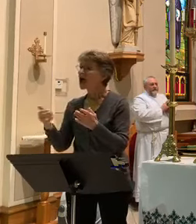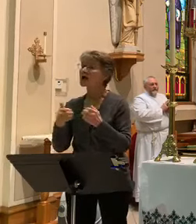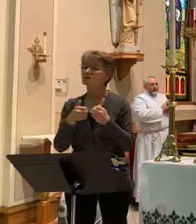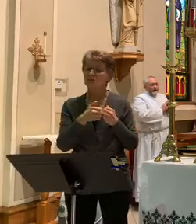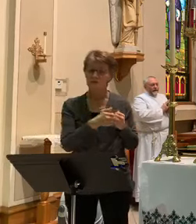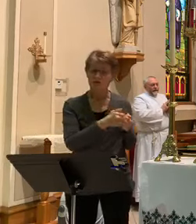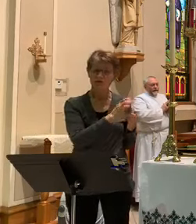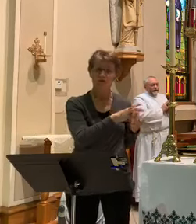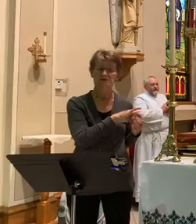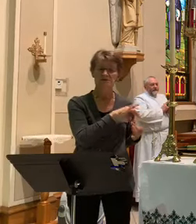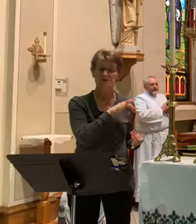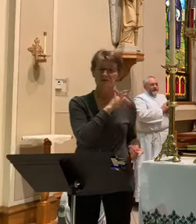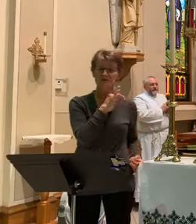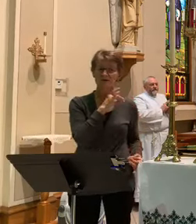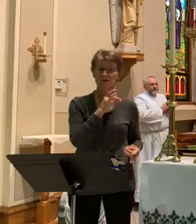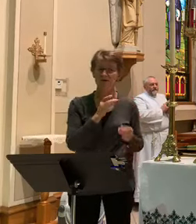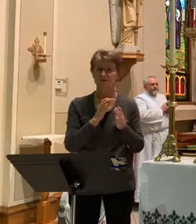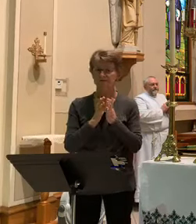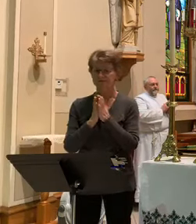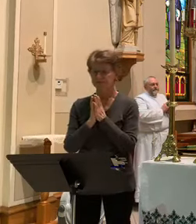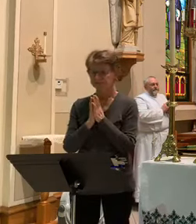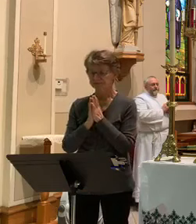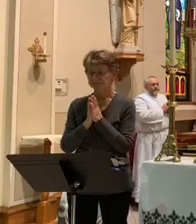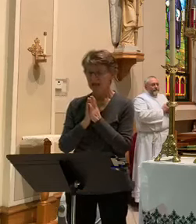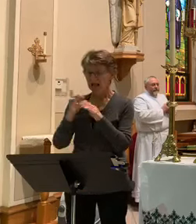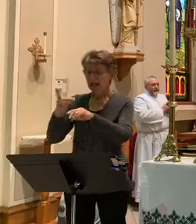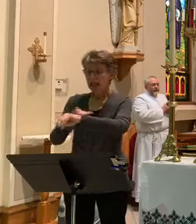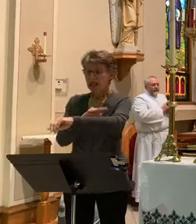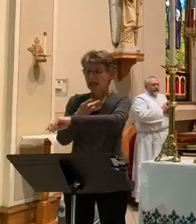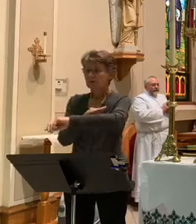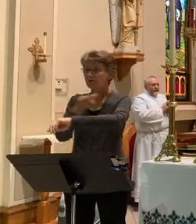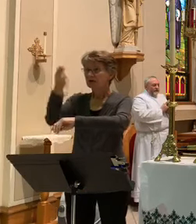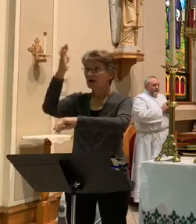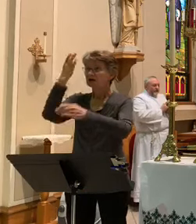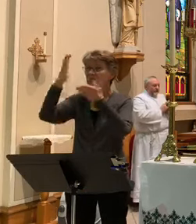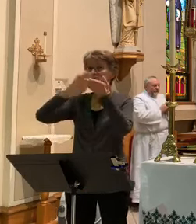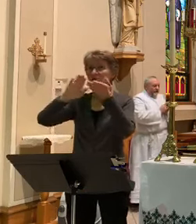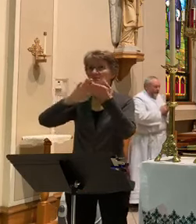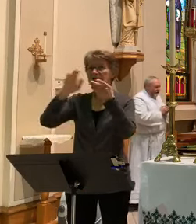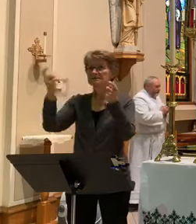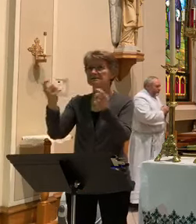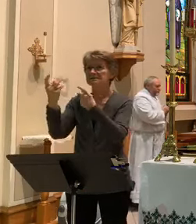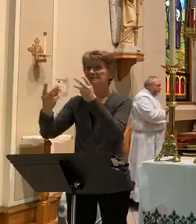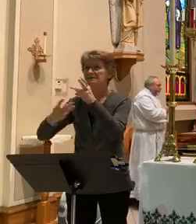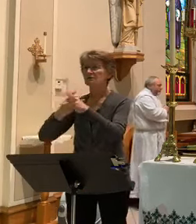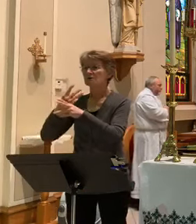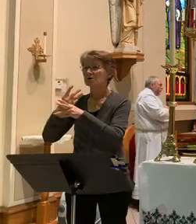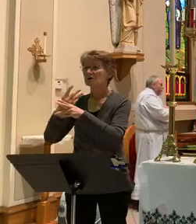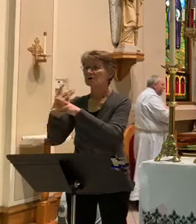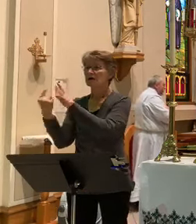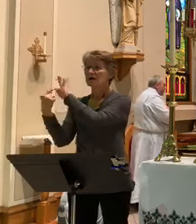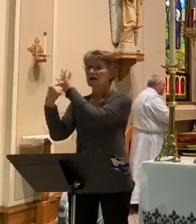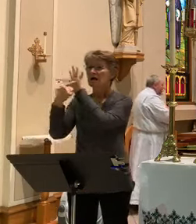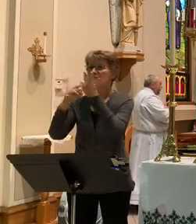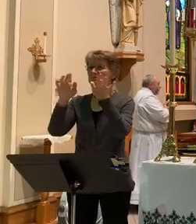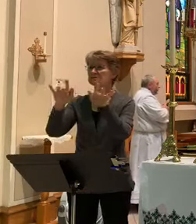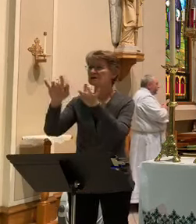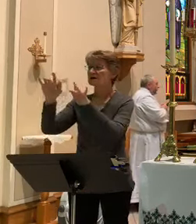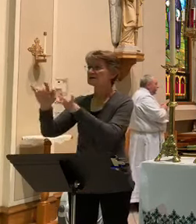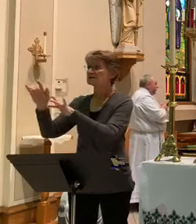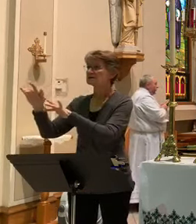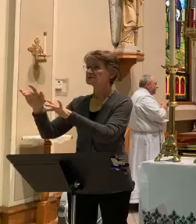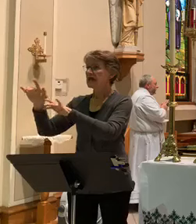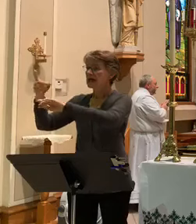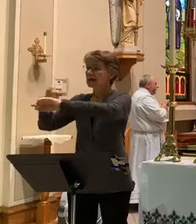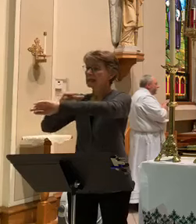you always. And with your spirit. Lamb of God, you take away the sins of the world, have